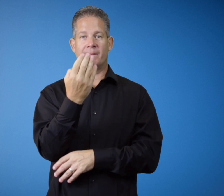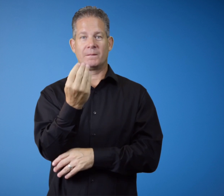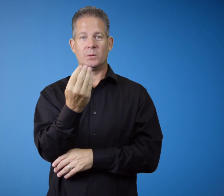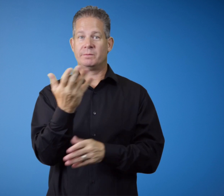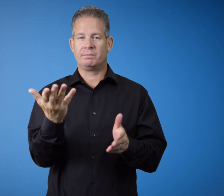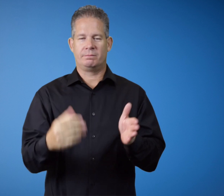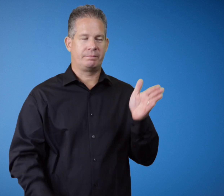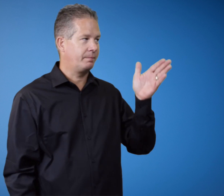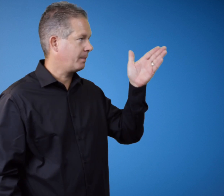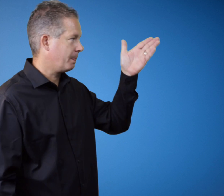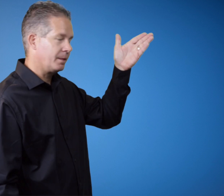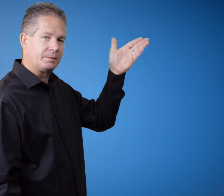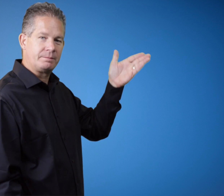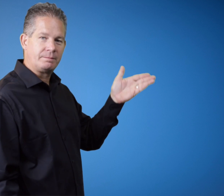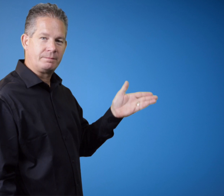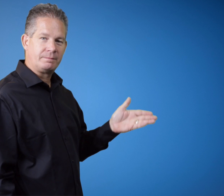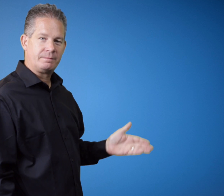If you are 14 years old, here's what is involved.